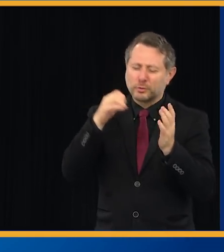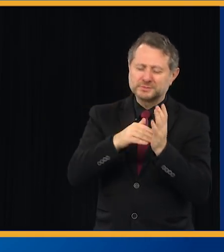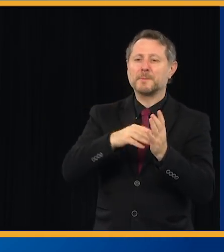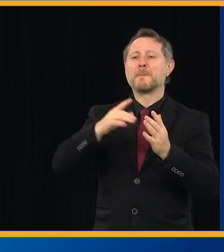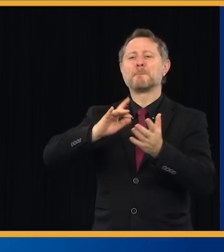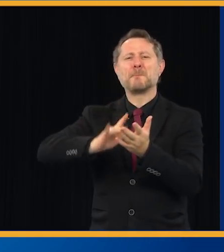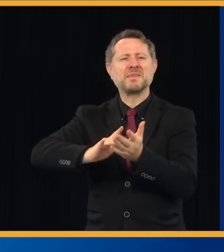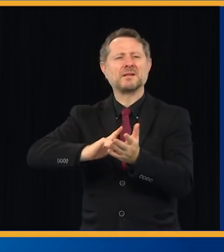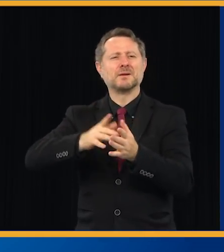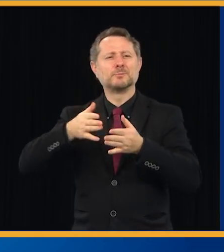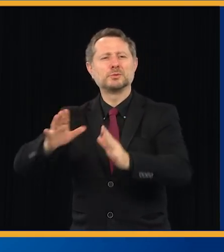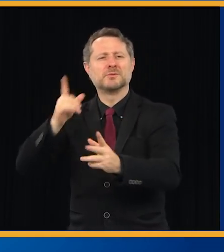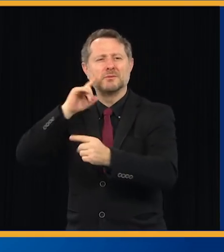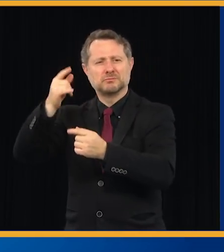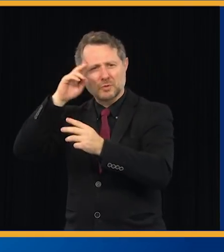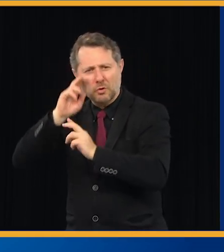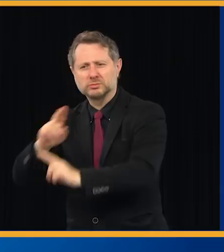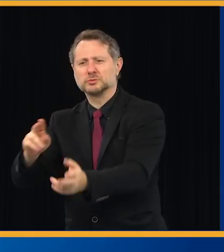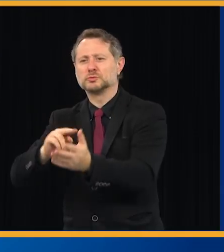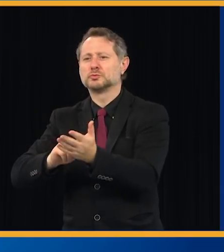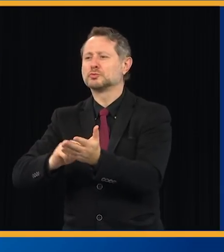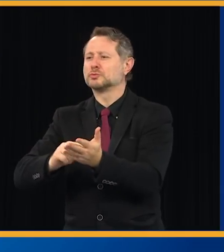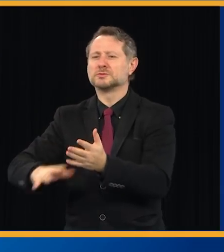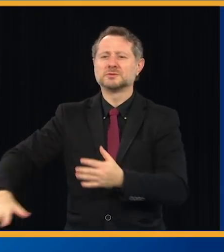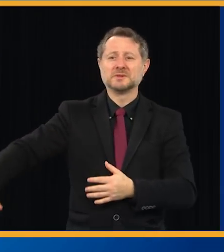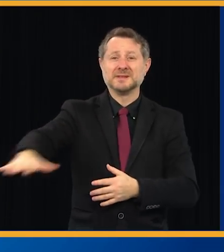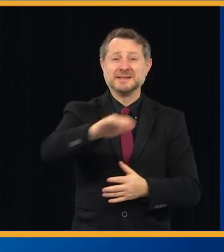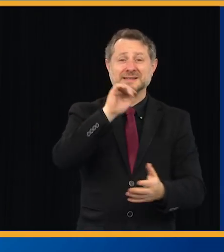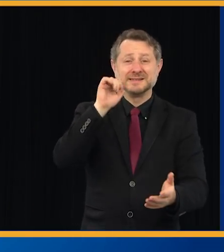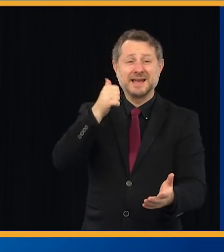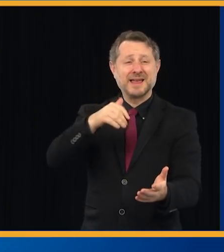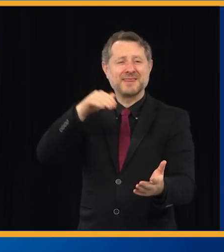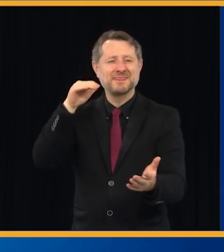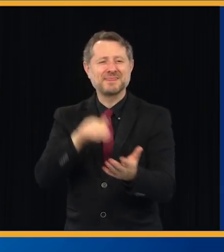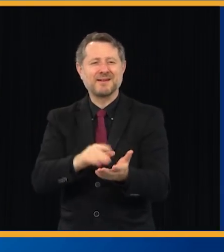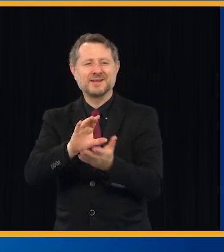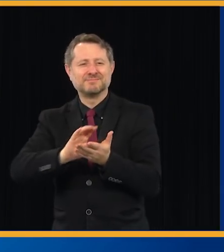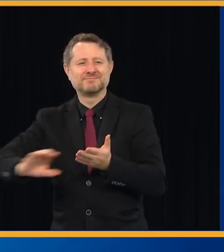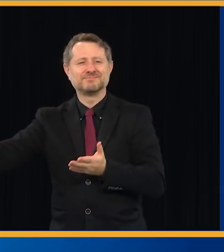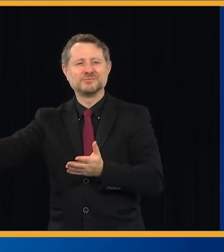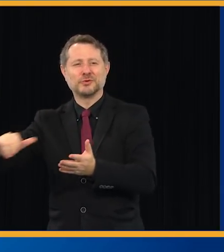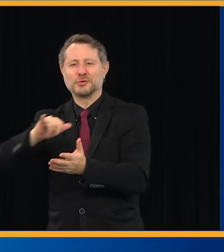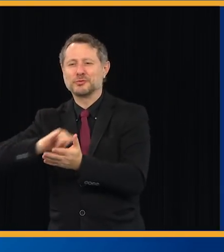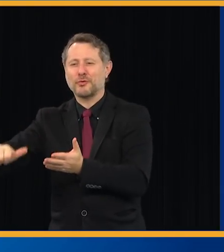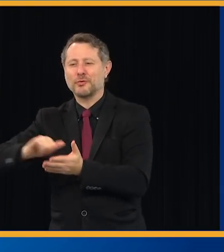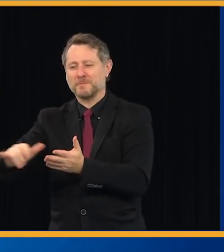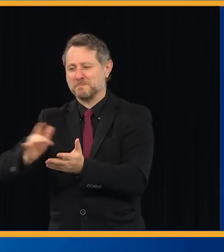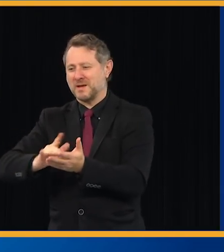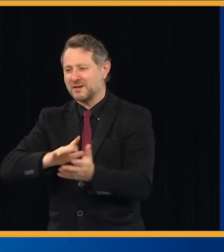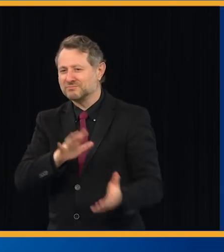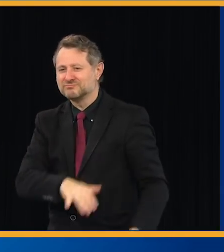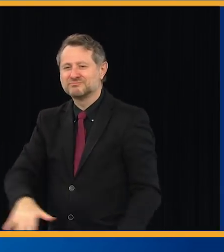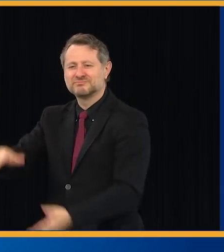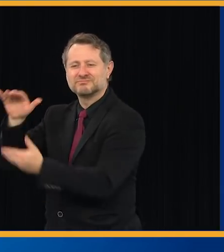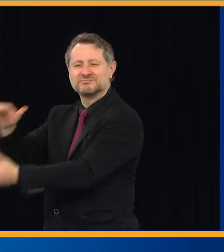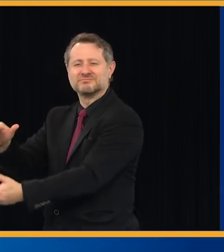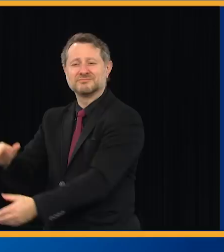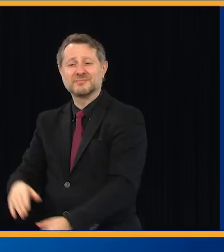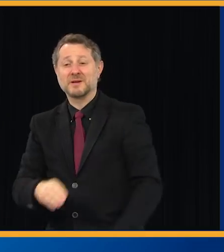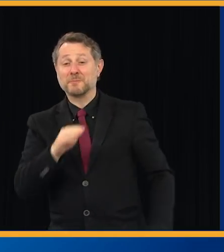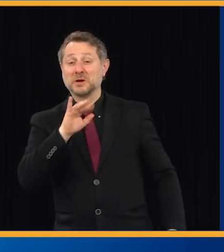beautiful thing? 10,000 to New York medical professionals. Michael Dowling is not eligible for